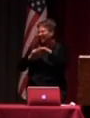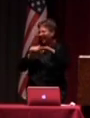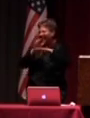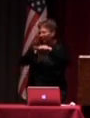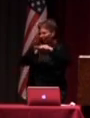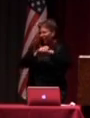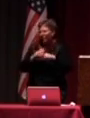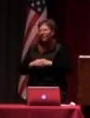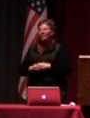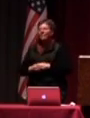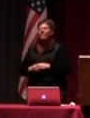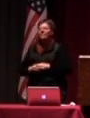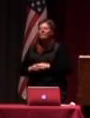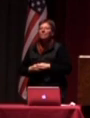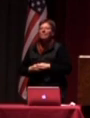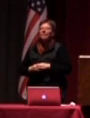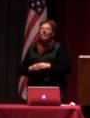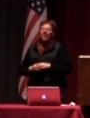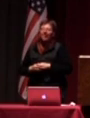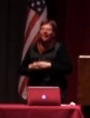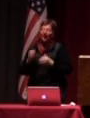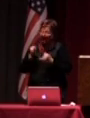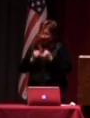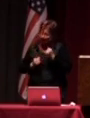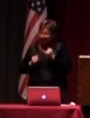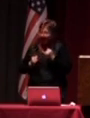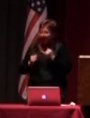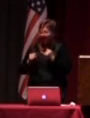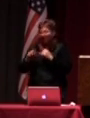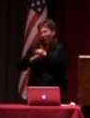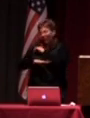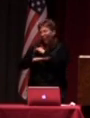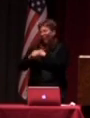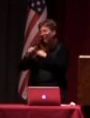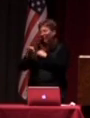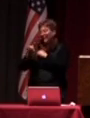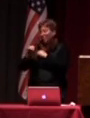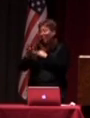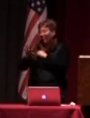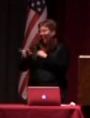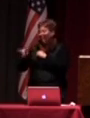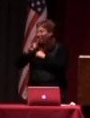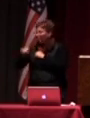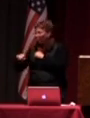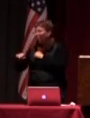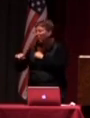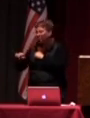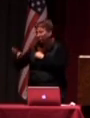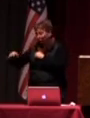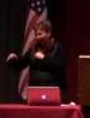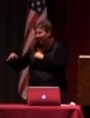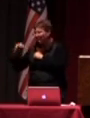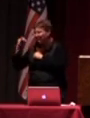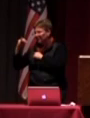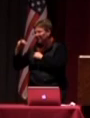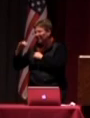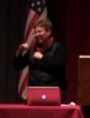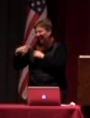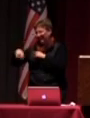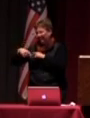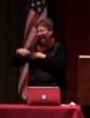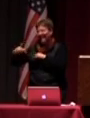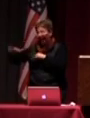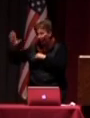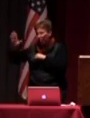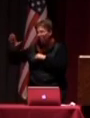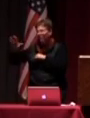for all the good it did him. Finally, in the fall of 1805, he did order the fleets of France and its ally Spain out into the Atlantic, come